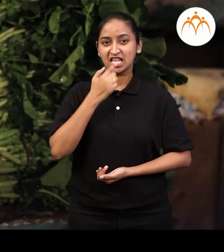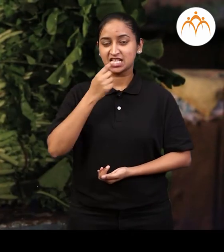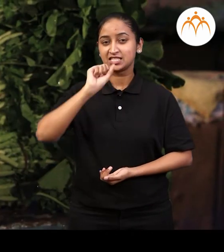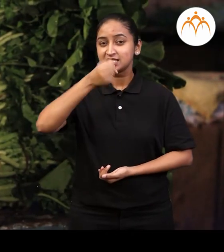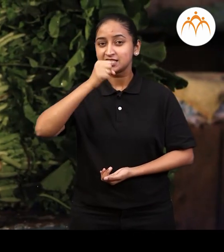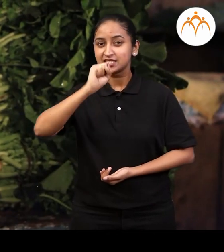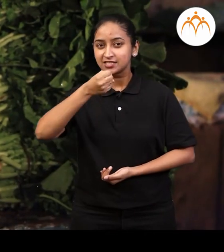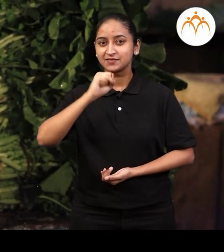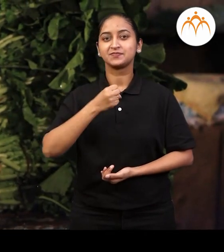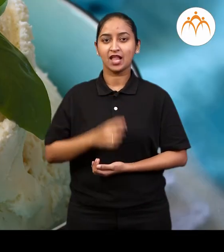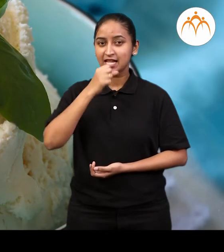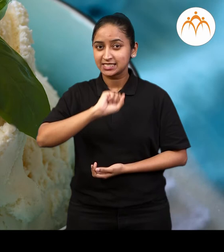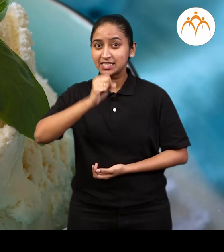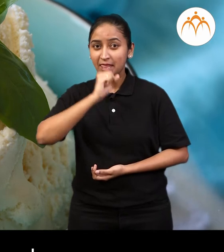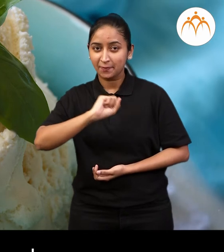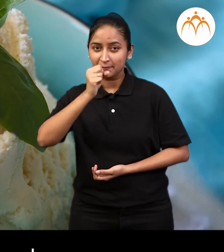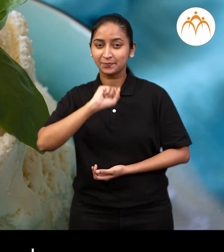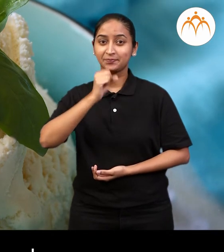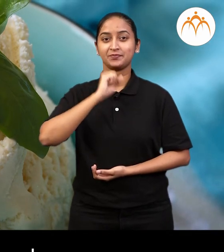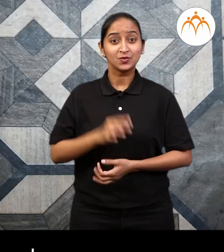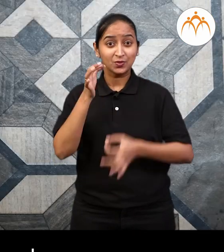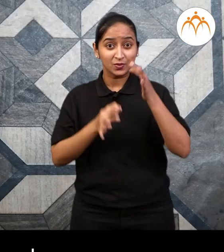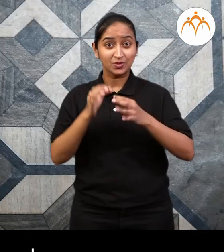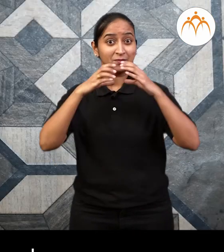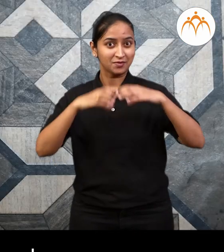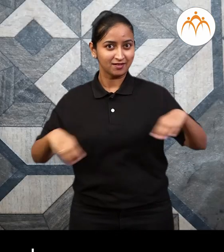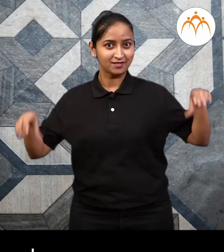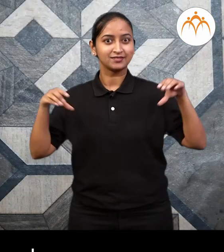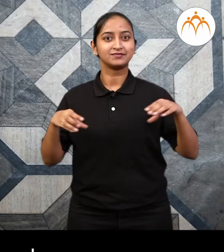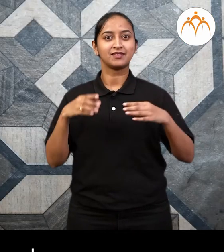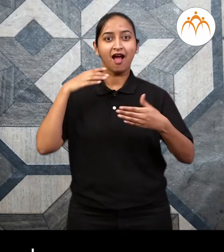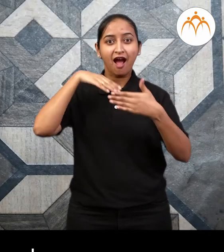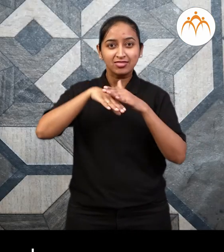radish, ice cream and bottle gourd.